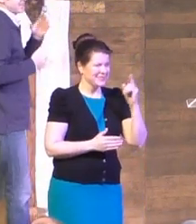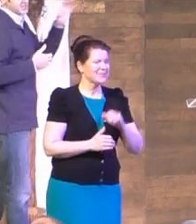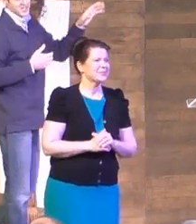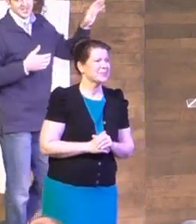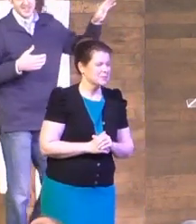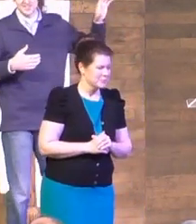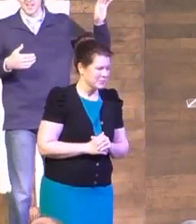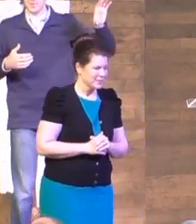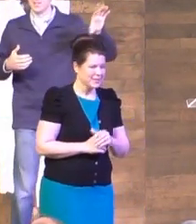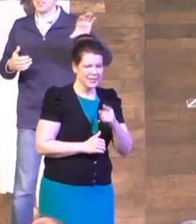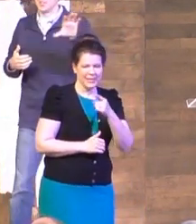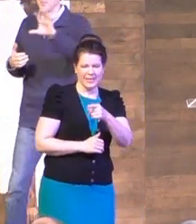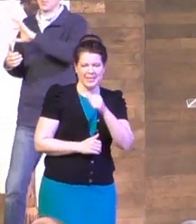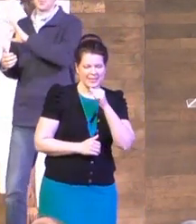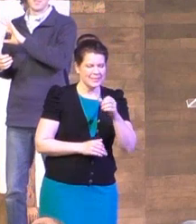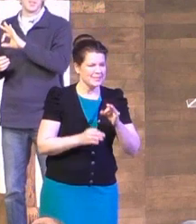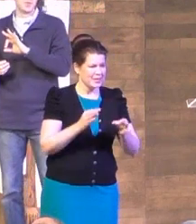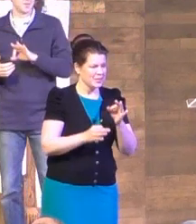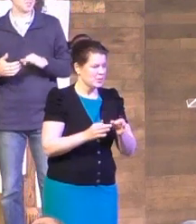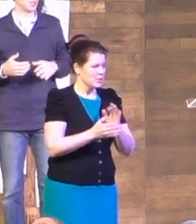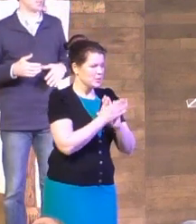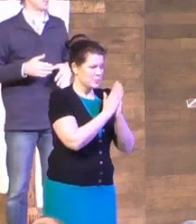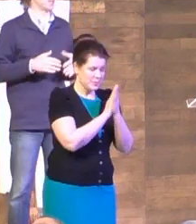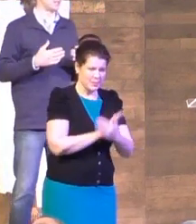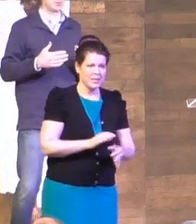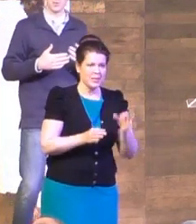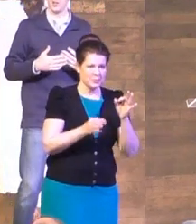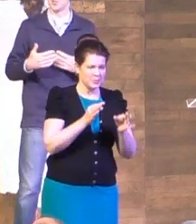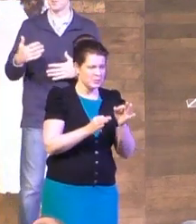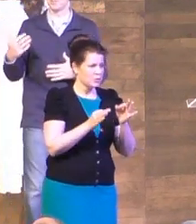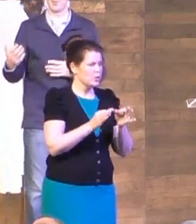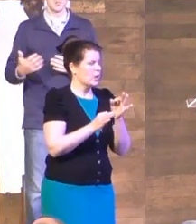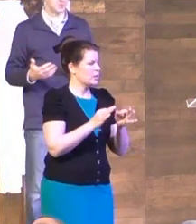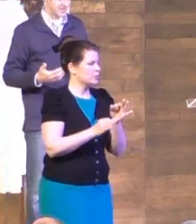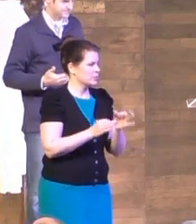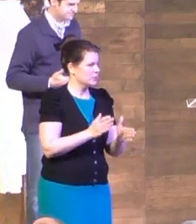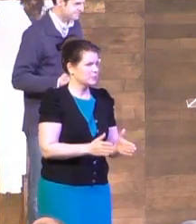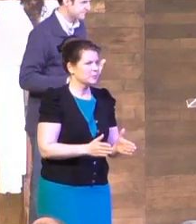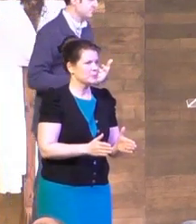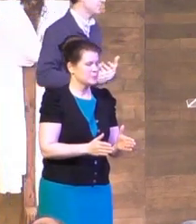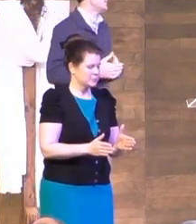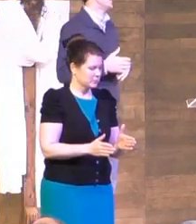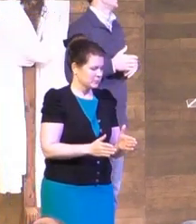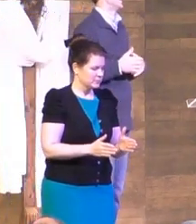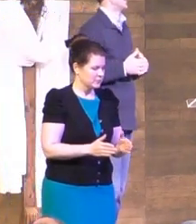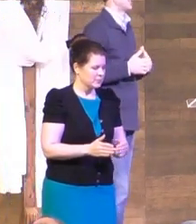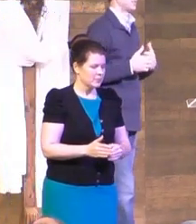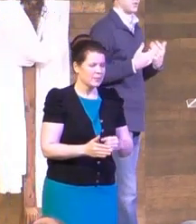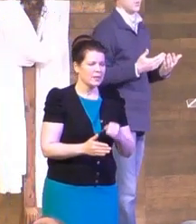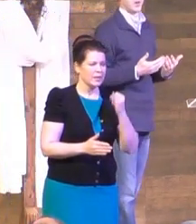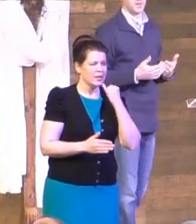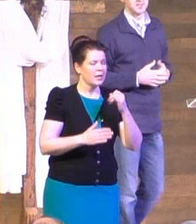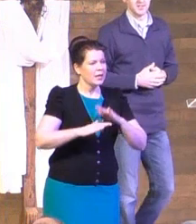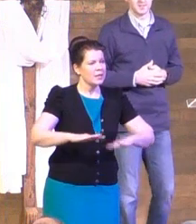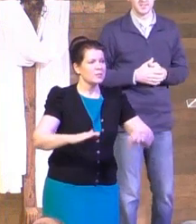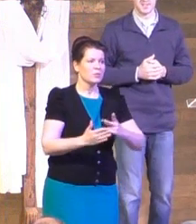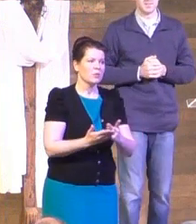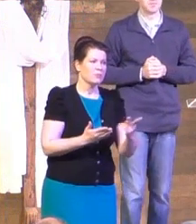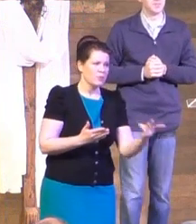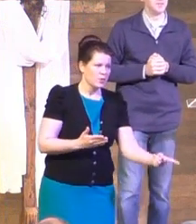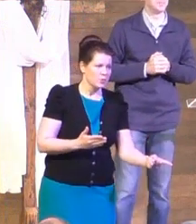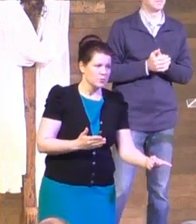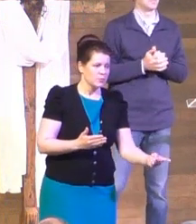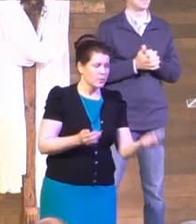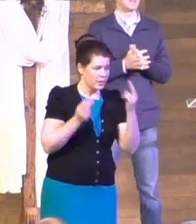He's not a judge at that time. In chapter 3, he becomes a judge because Israel ultimately falls away, and they look for a warrior to save